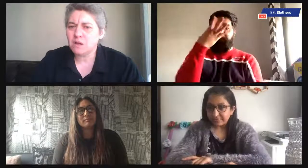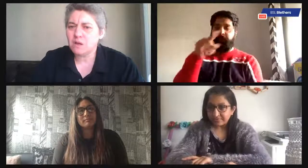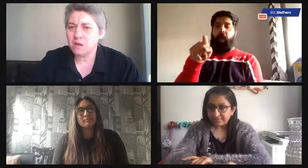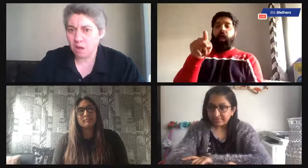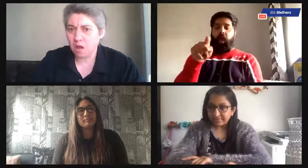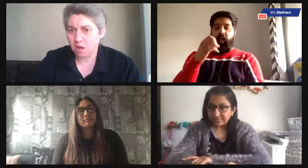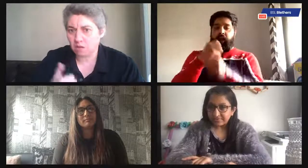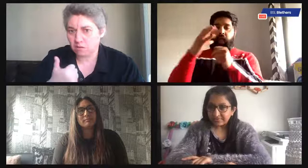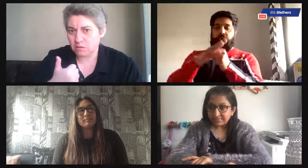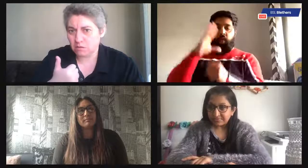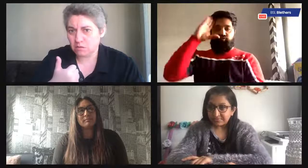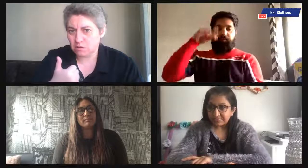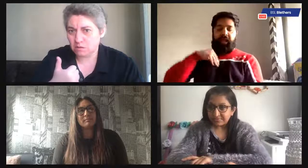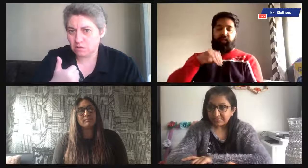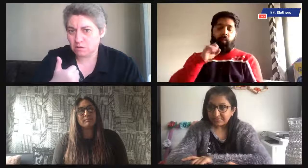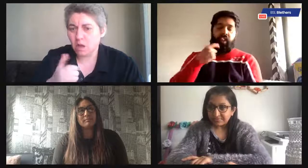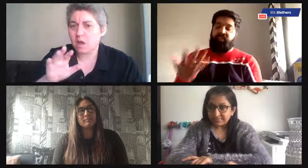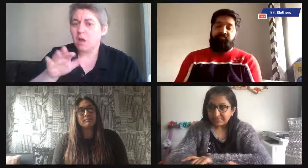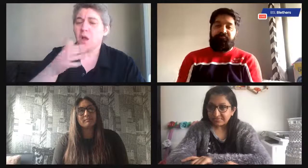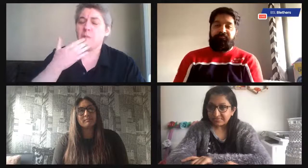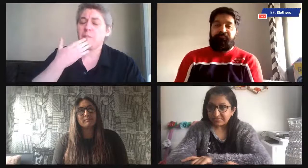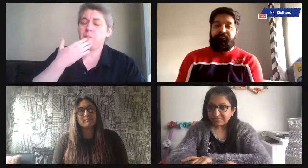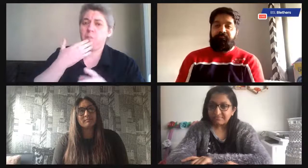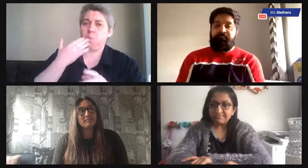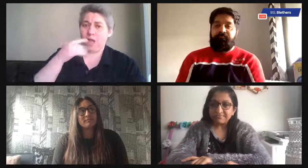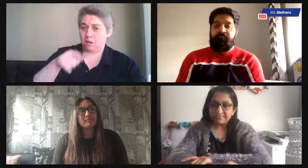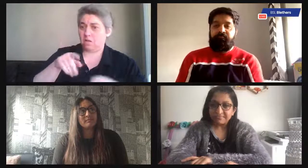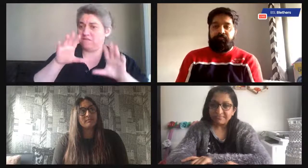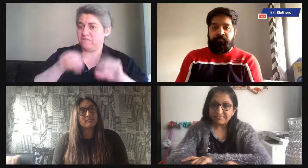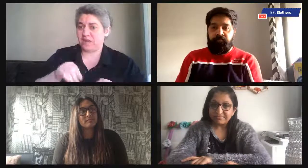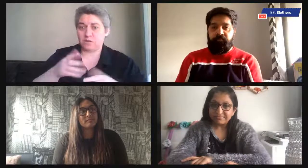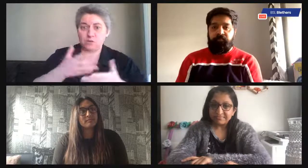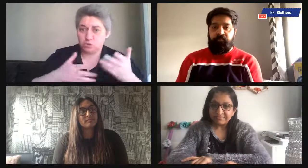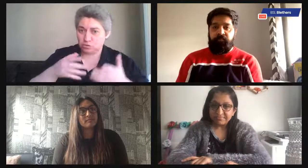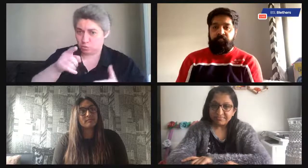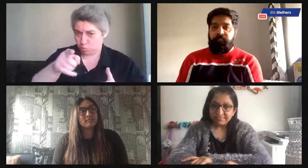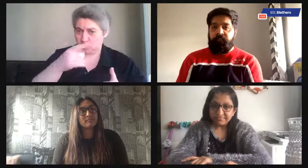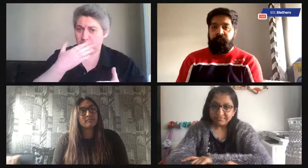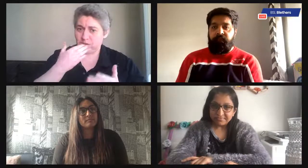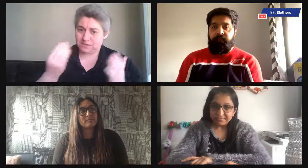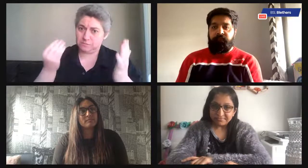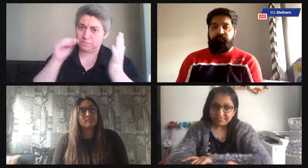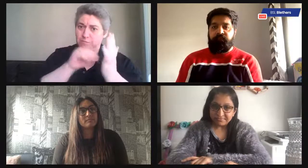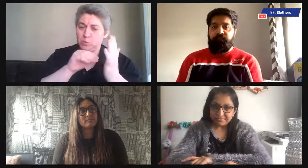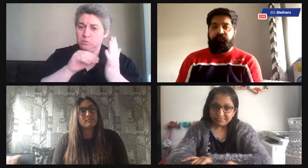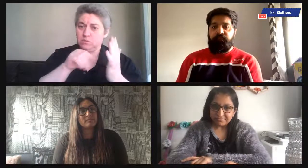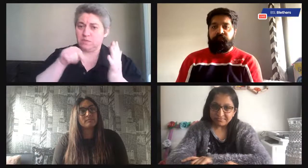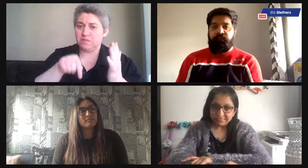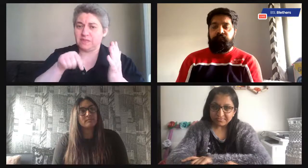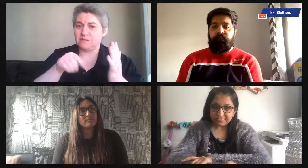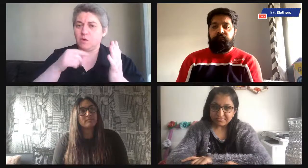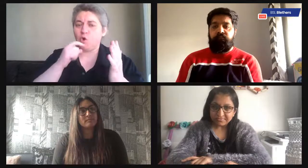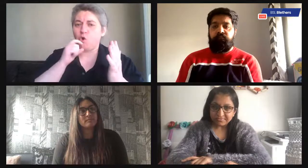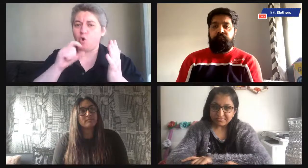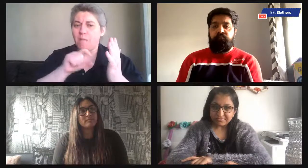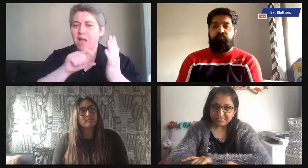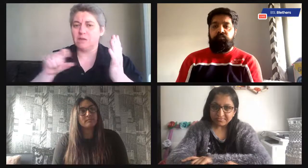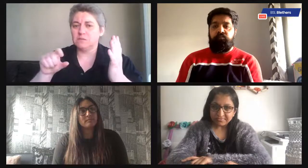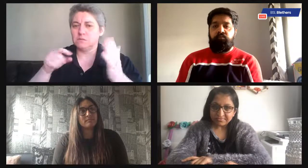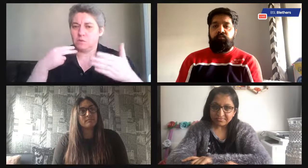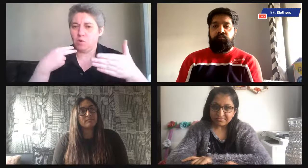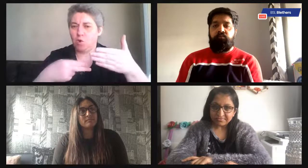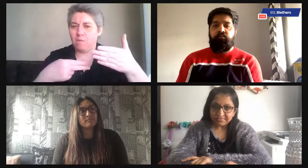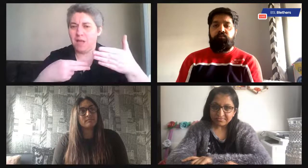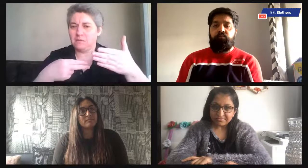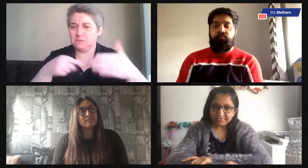Google, they'll show you all the information. So when we finish our BSL